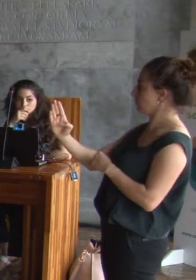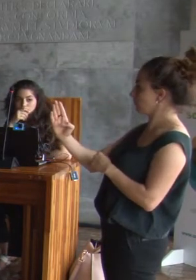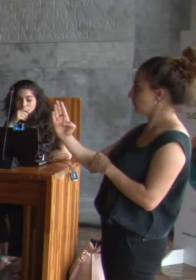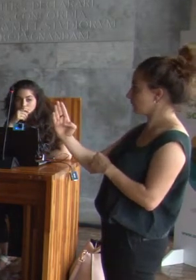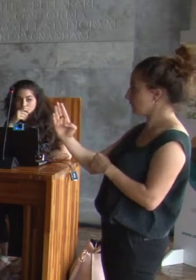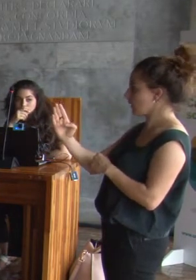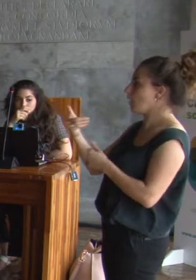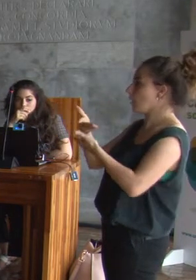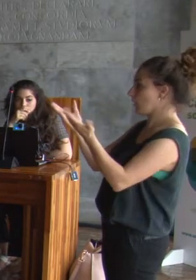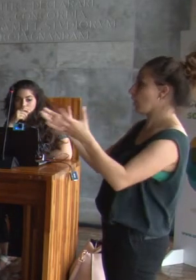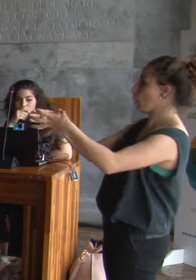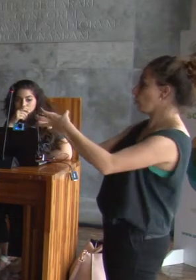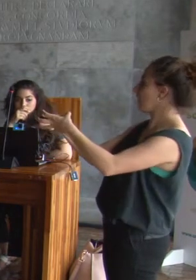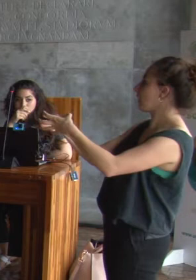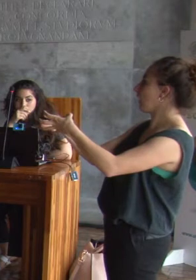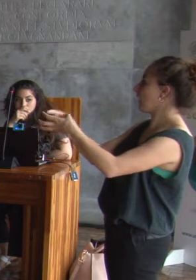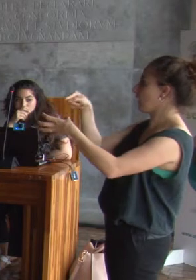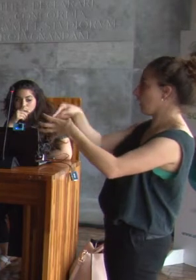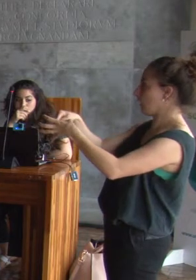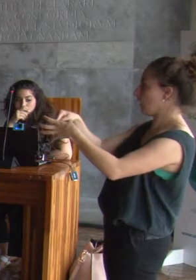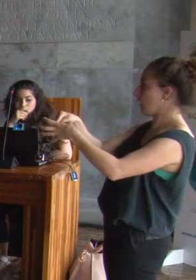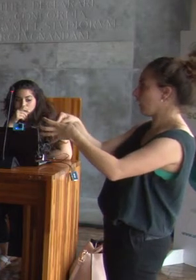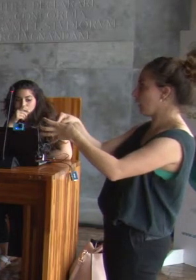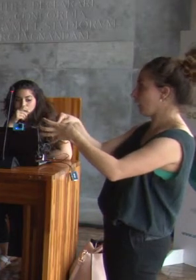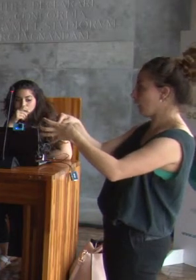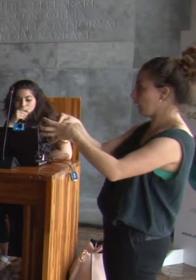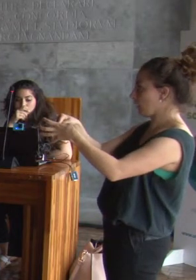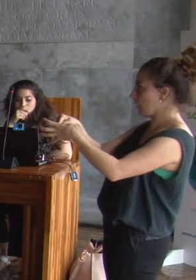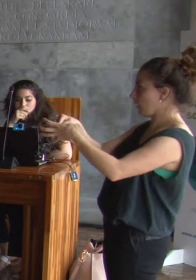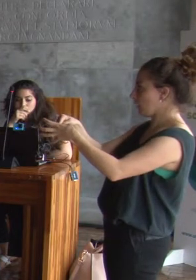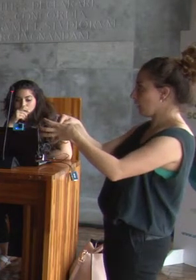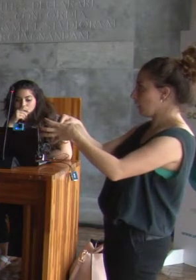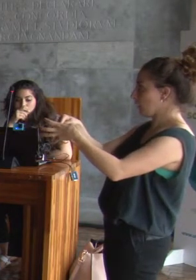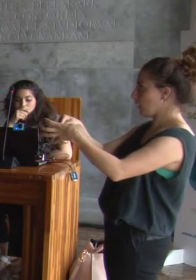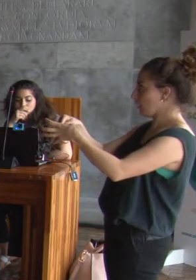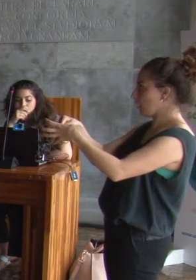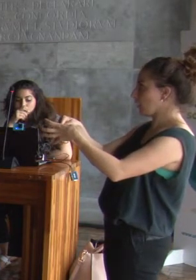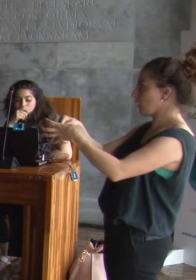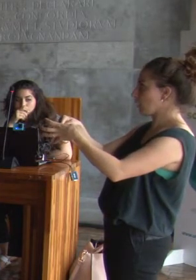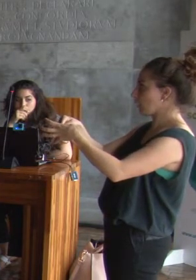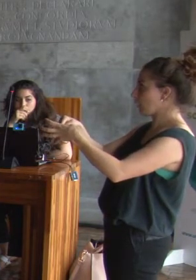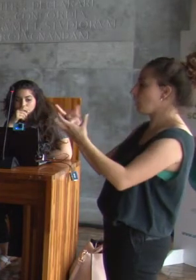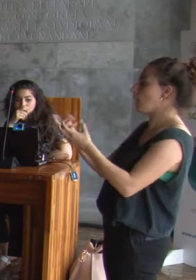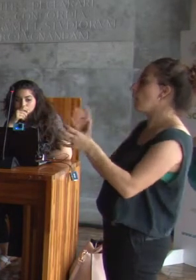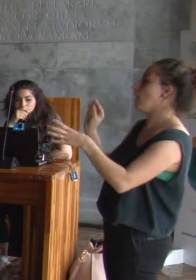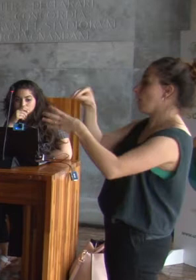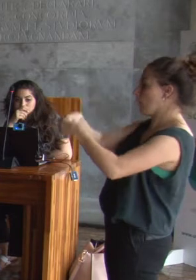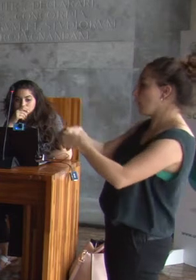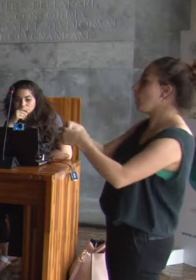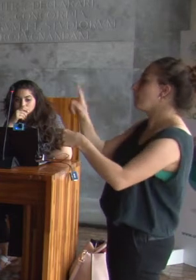to the community. And we want you to consider, as part of the community, people with